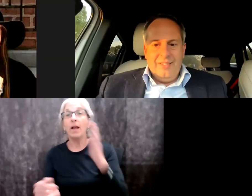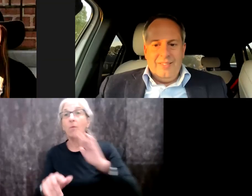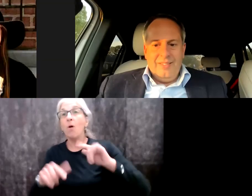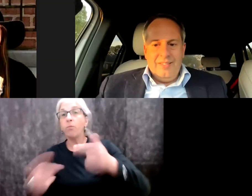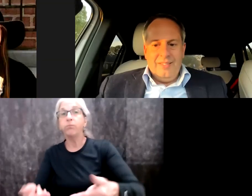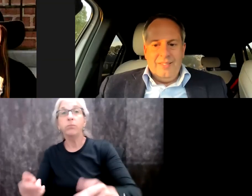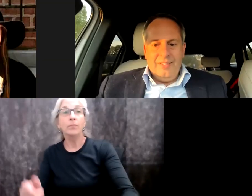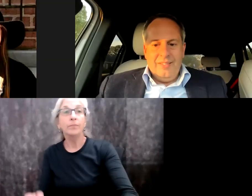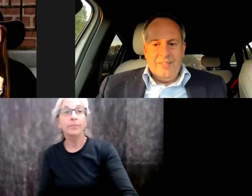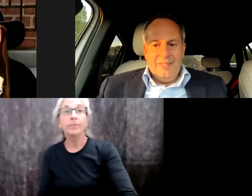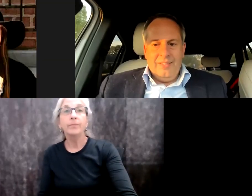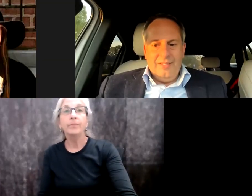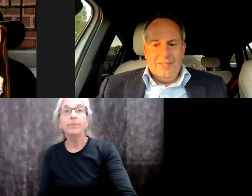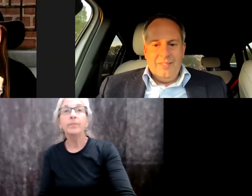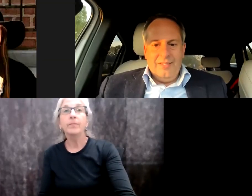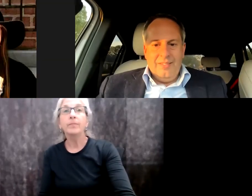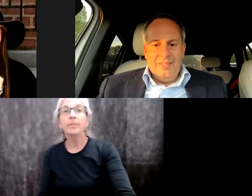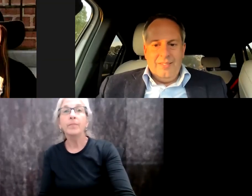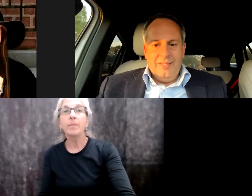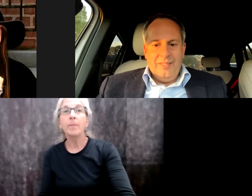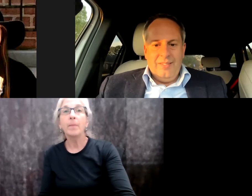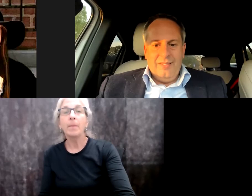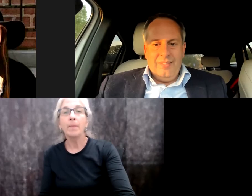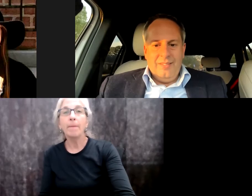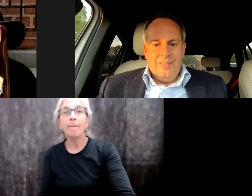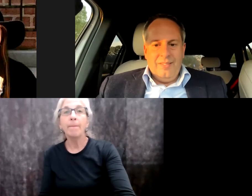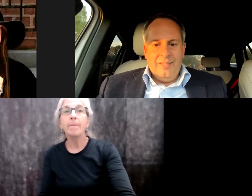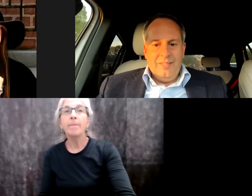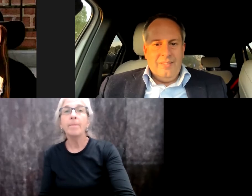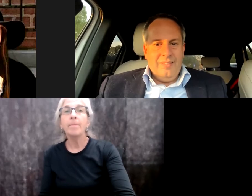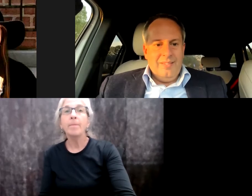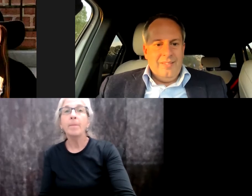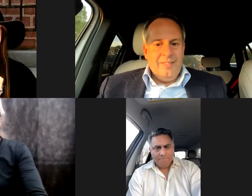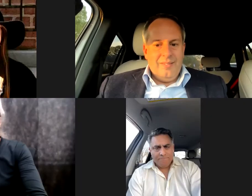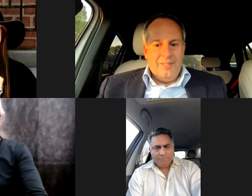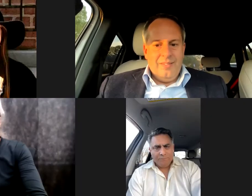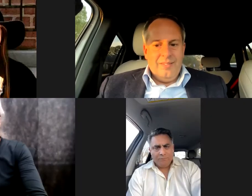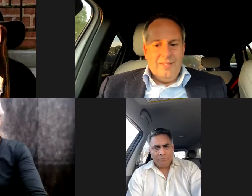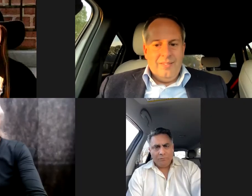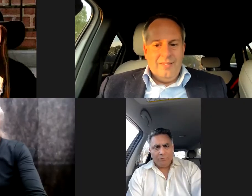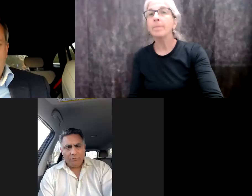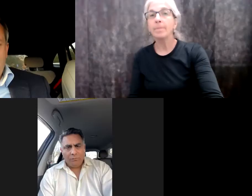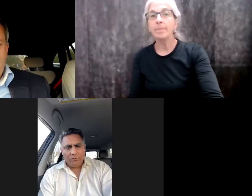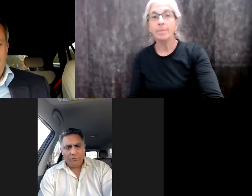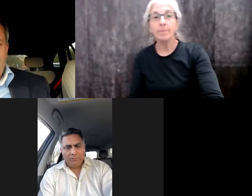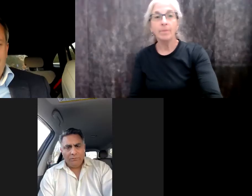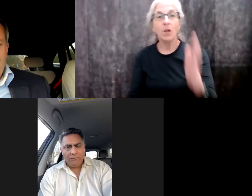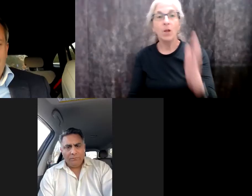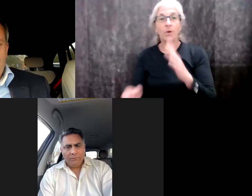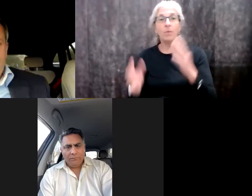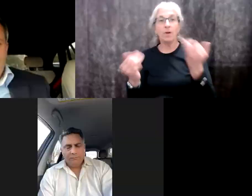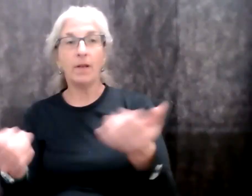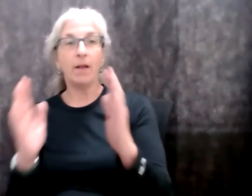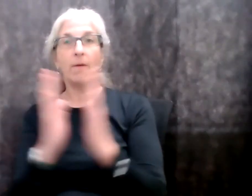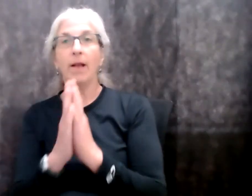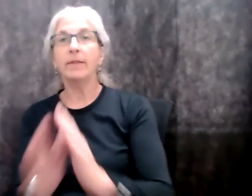would love for you to have a chance here to answer those same kind of pair of questions. Both let us know, well,